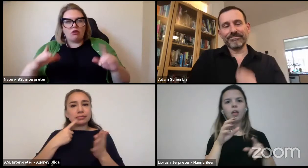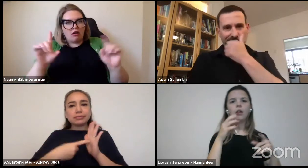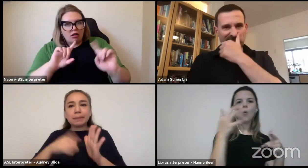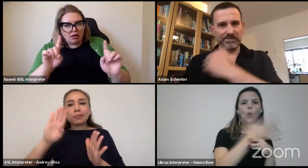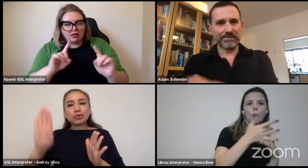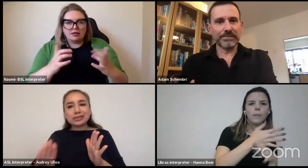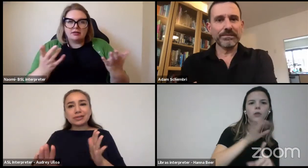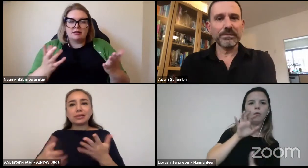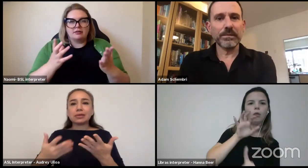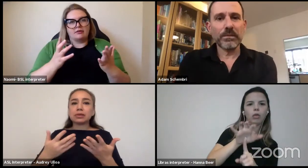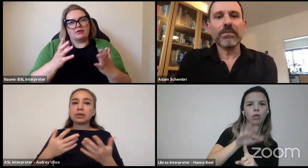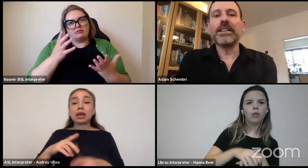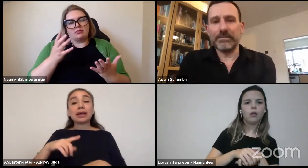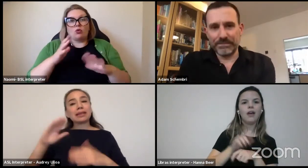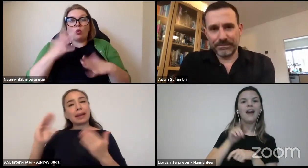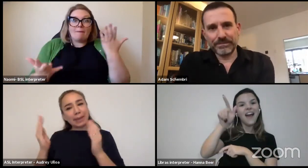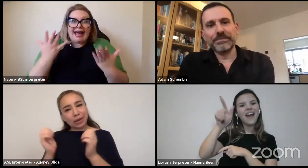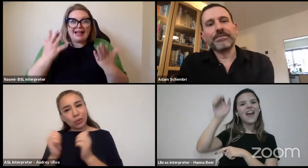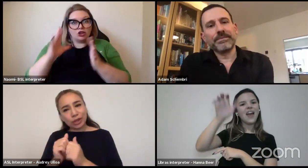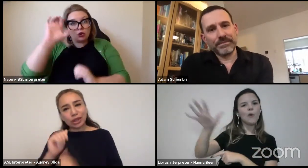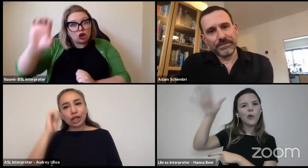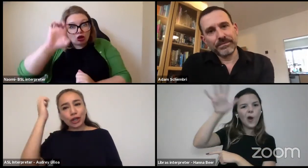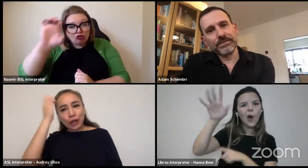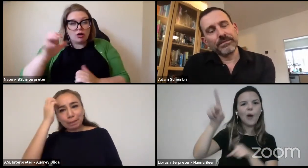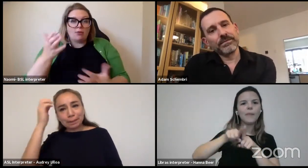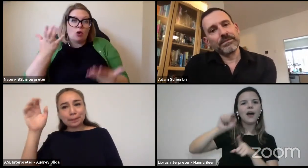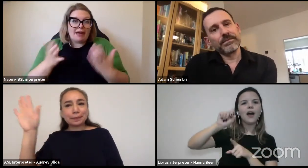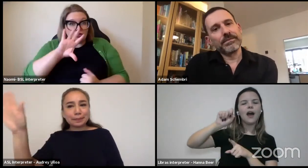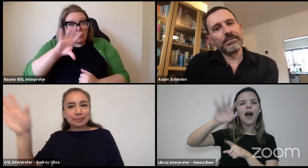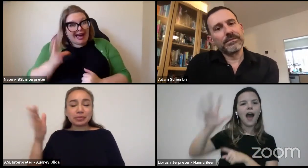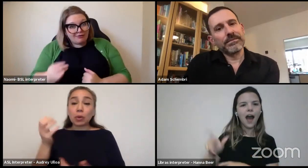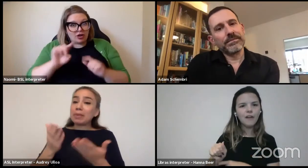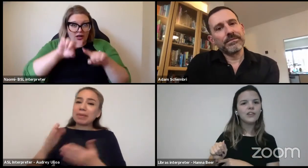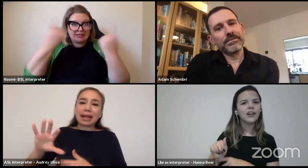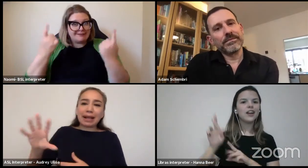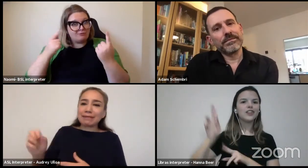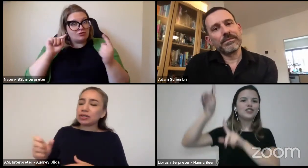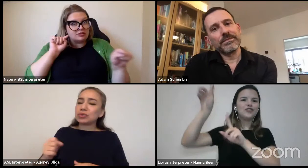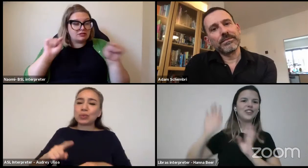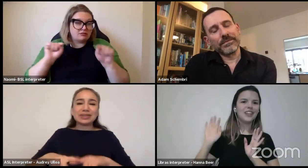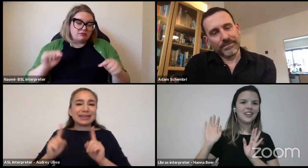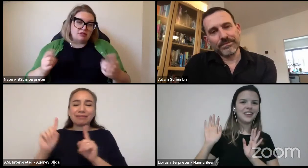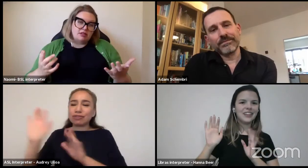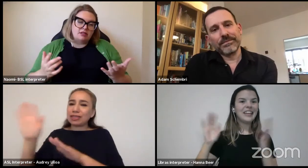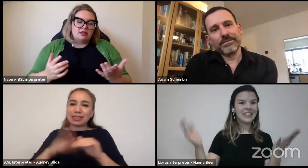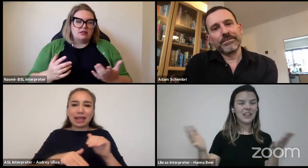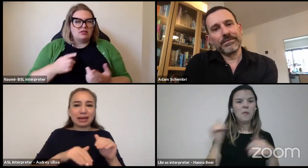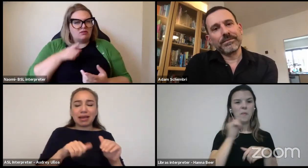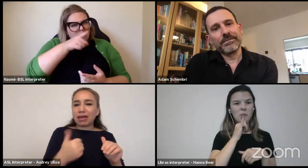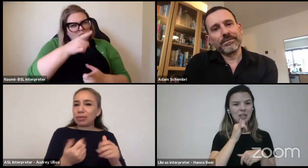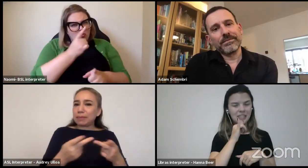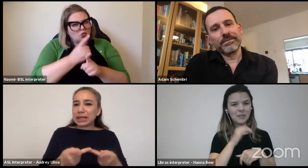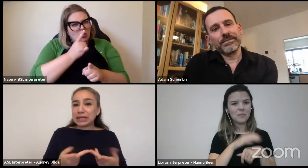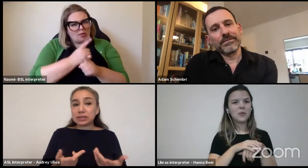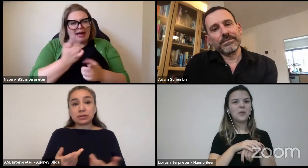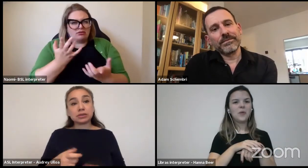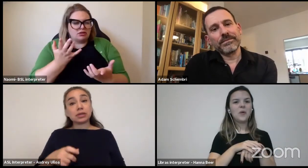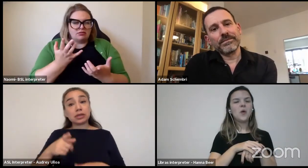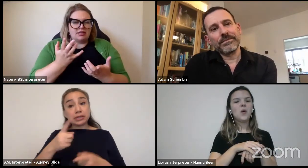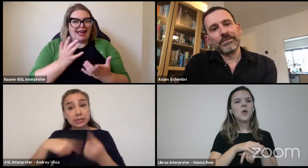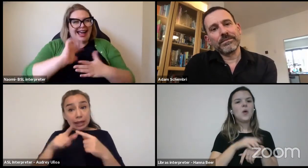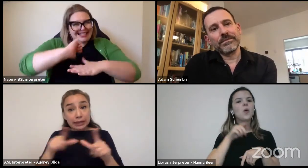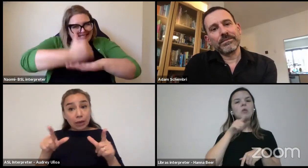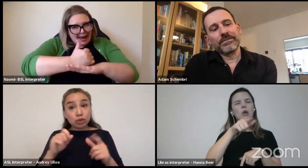have in Europe and Africa. So when you say like the established sign language group, would you consider only the urban